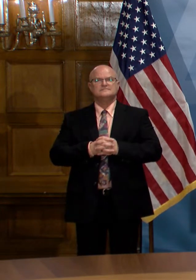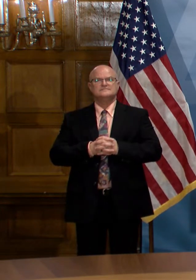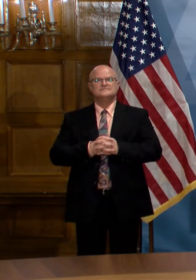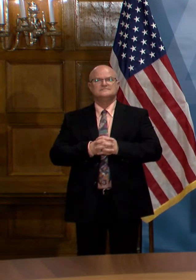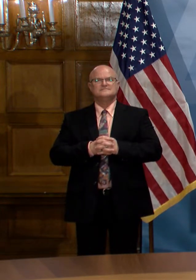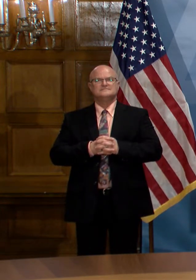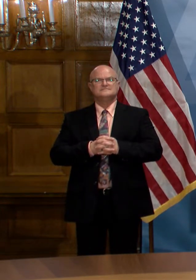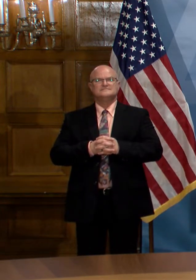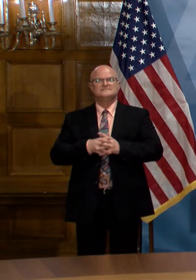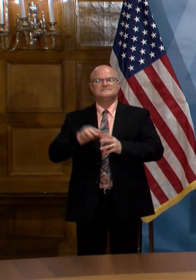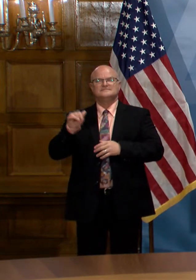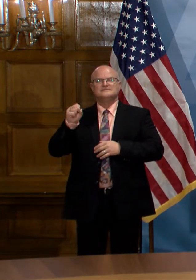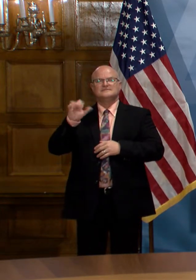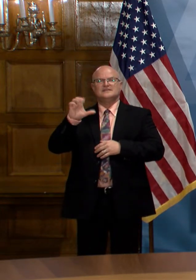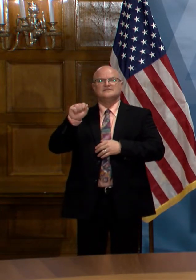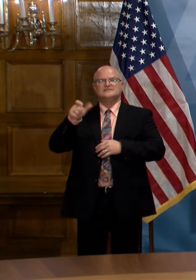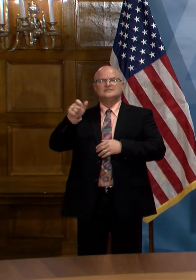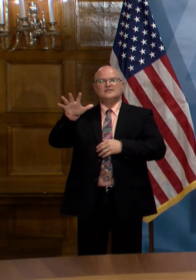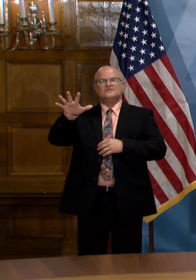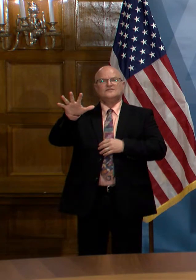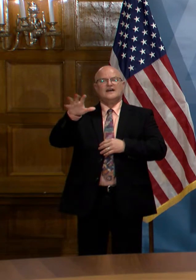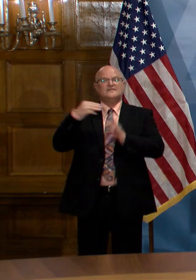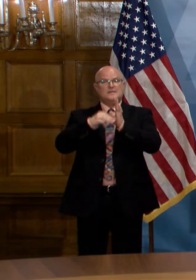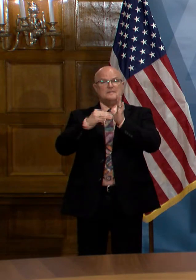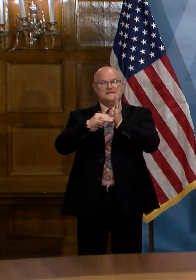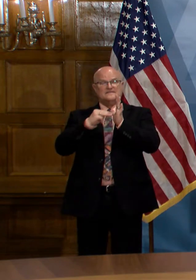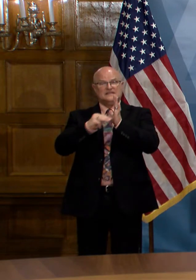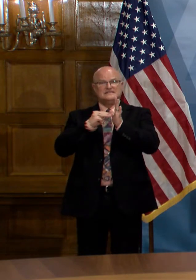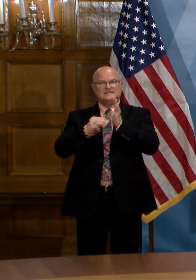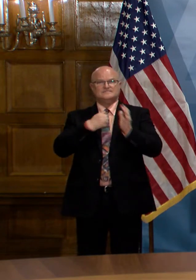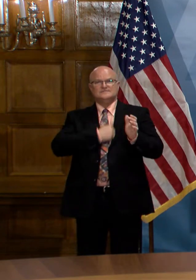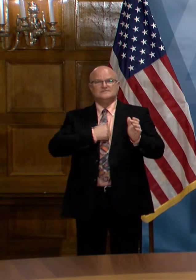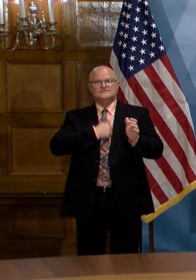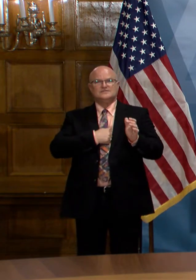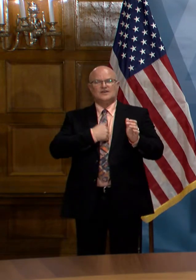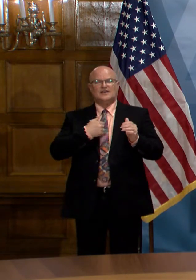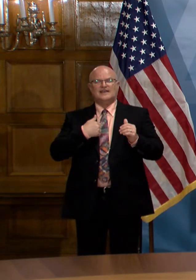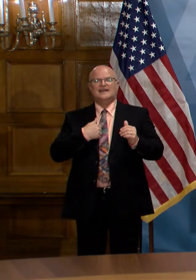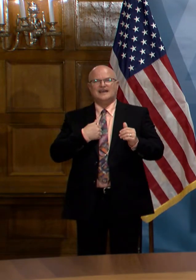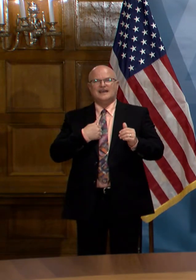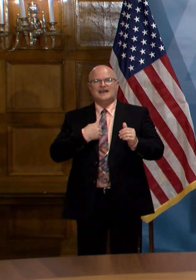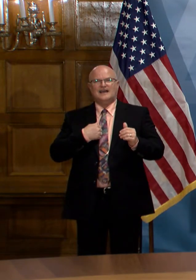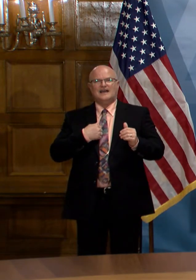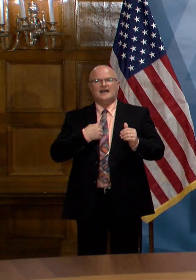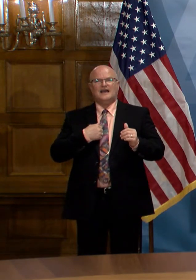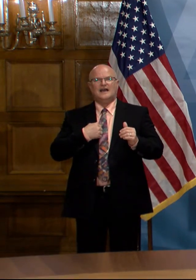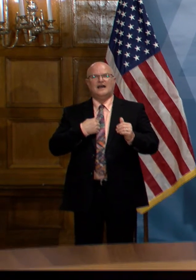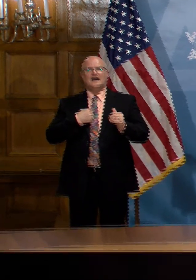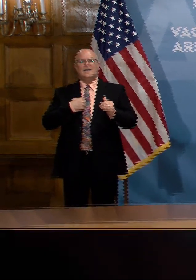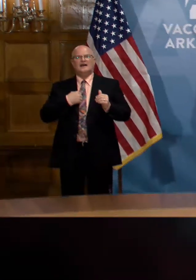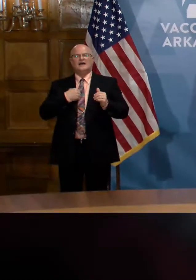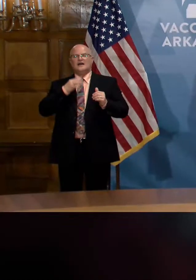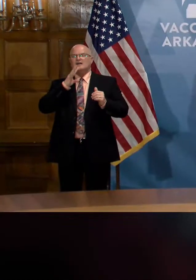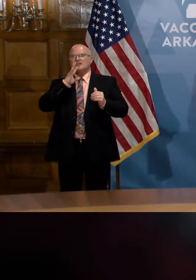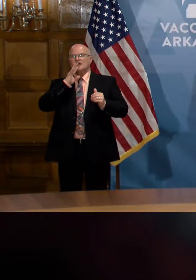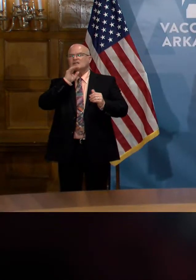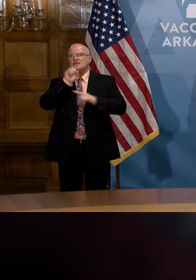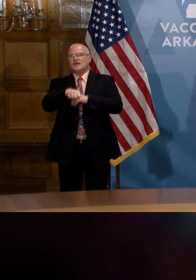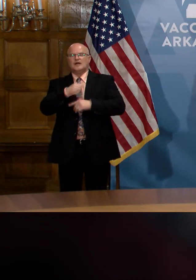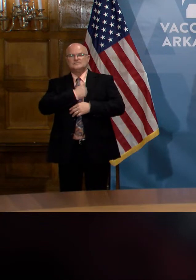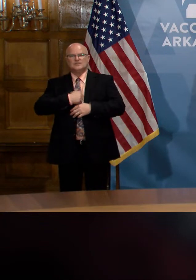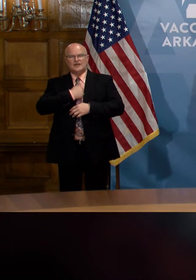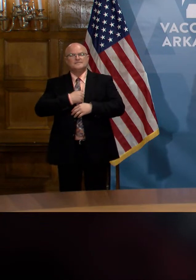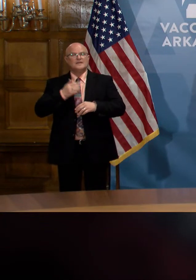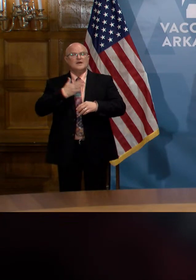Hi, this is Jessica from Channel 5 in Memphis. Sorry, I'm like, I don't know if I'm talking over anybody, I apologize.